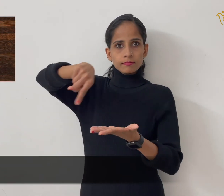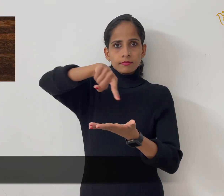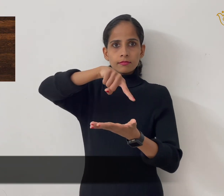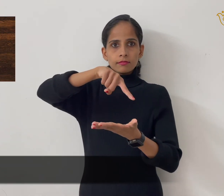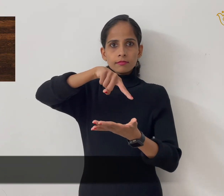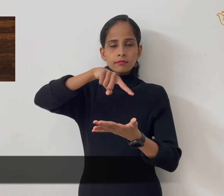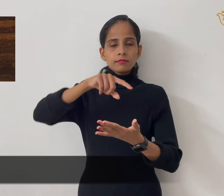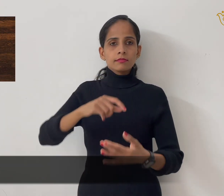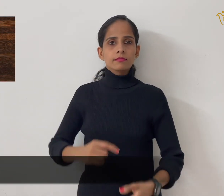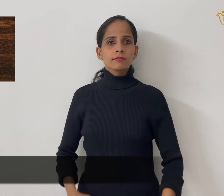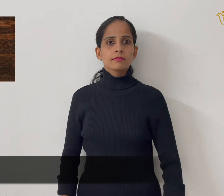plate,